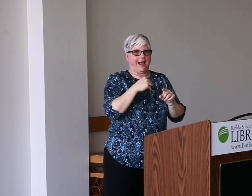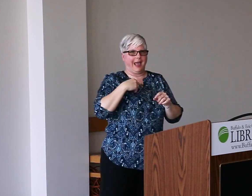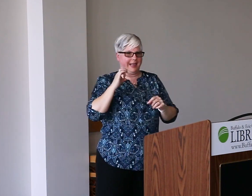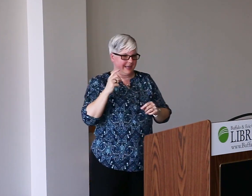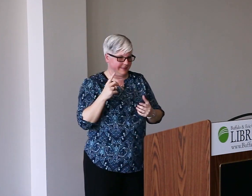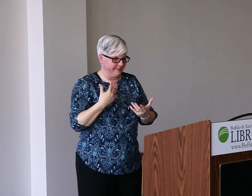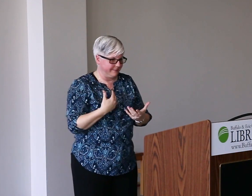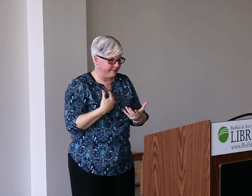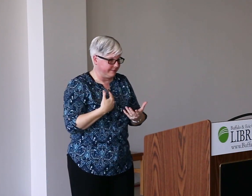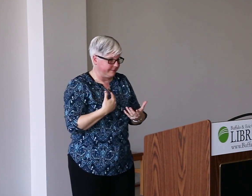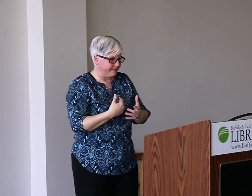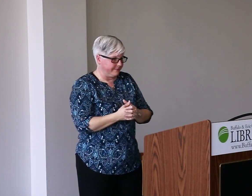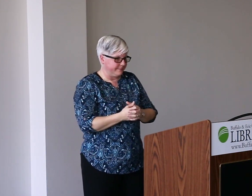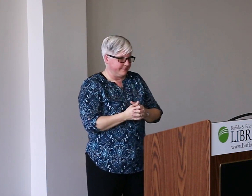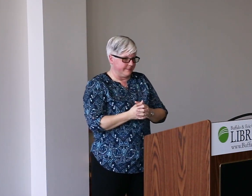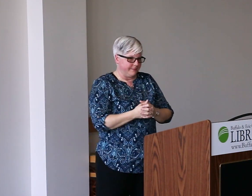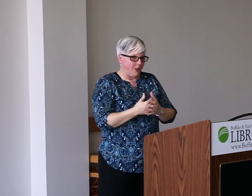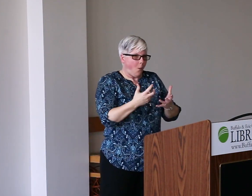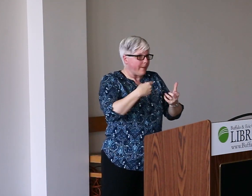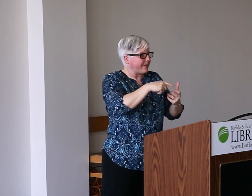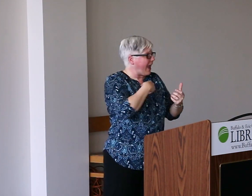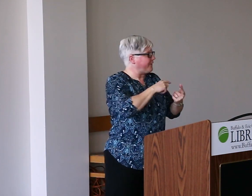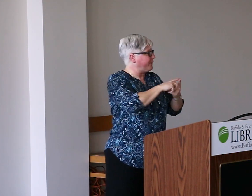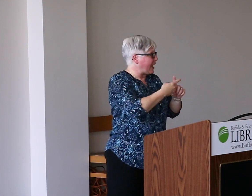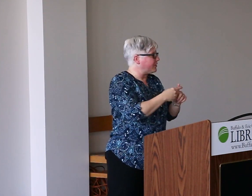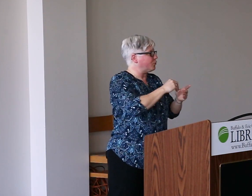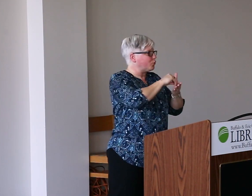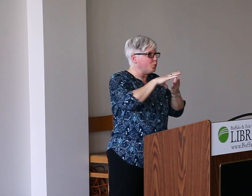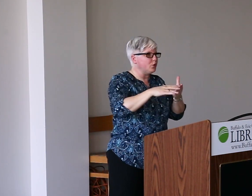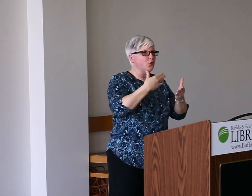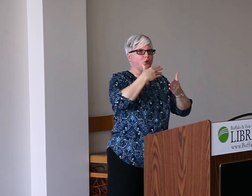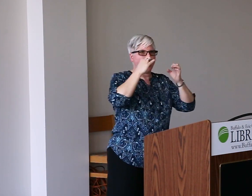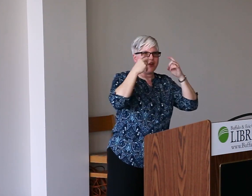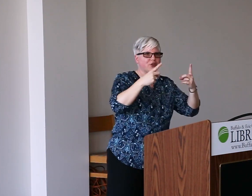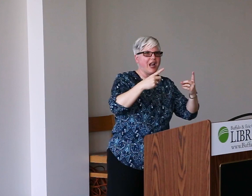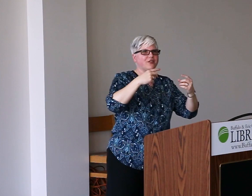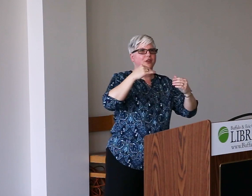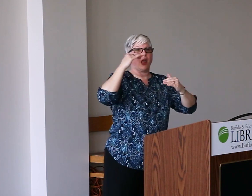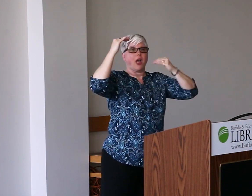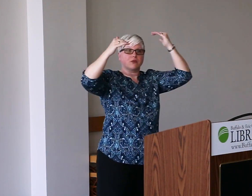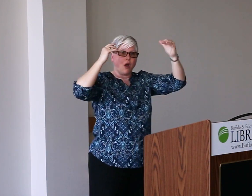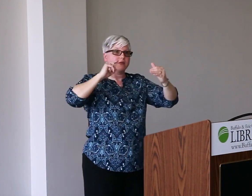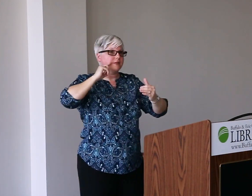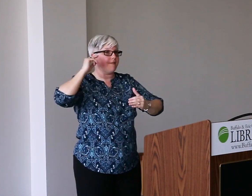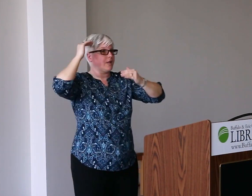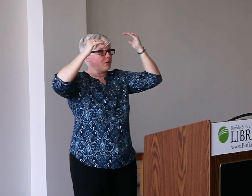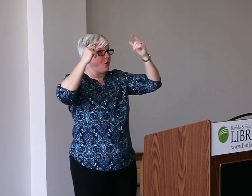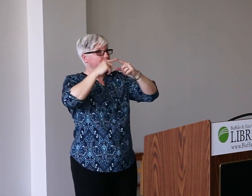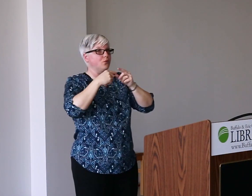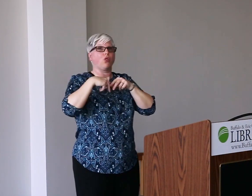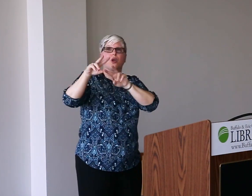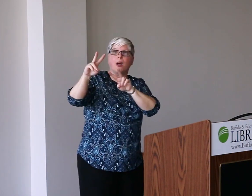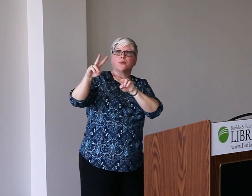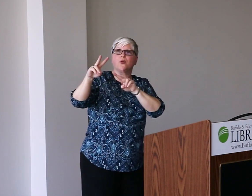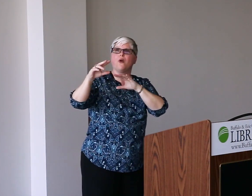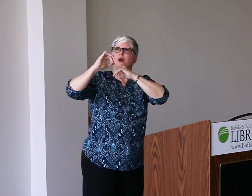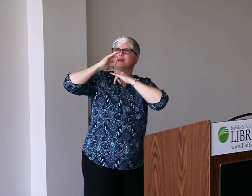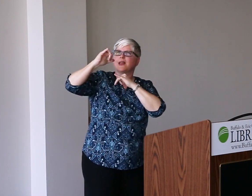I didn't want him to miss that like I did. I wanted him to have friends and a good education and to have deaf adults to look